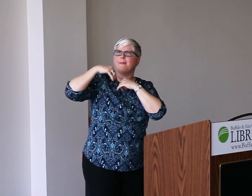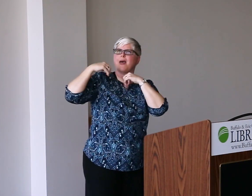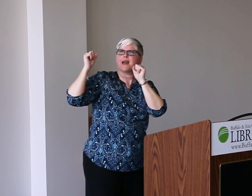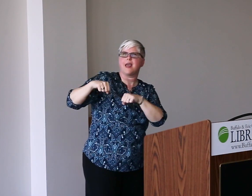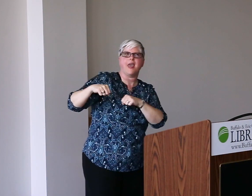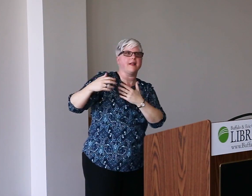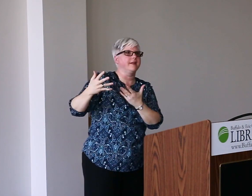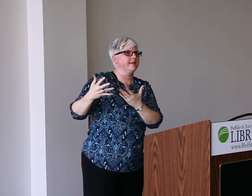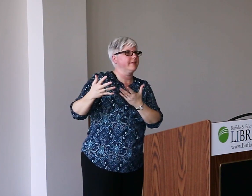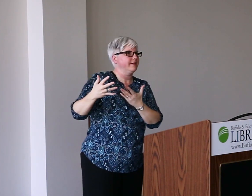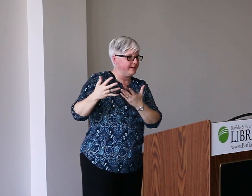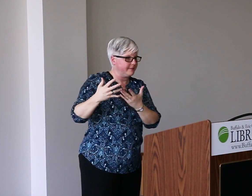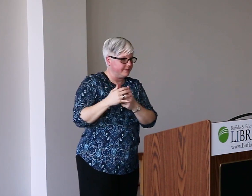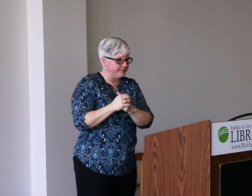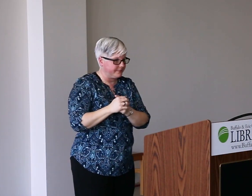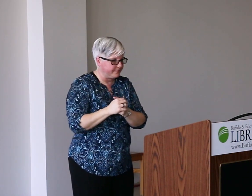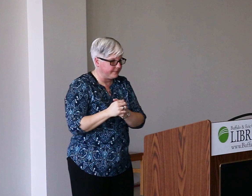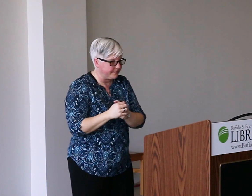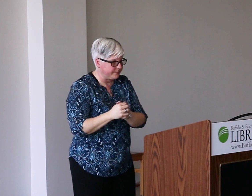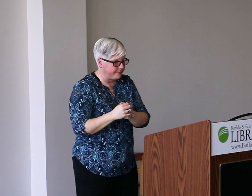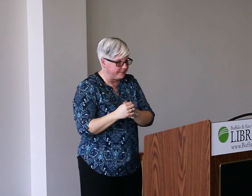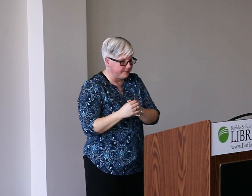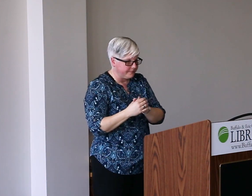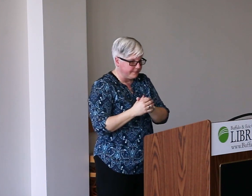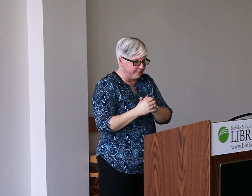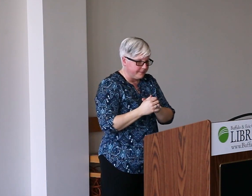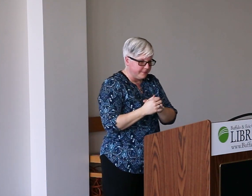up to and have heroes.